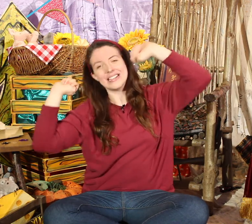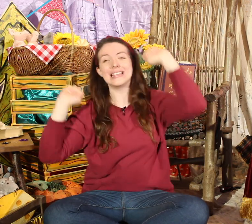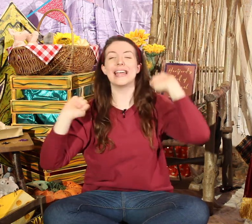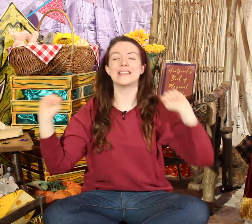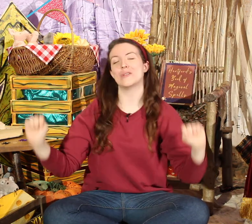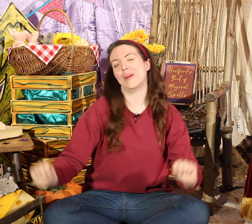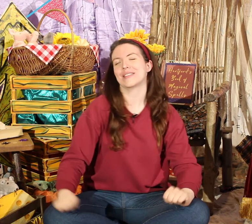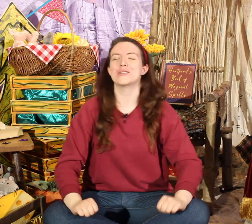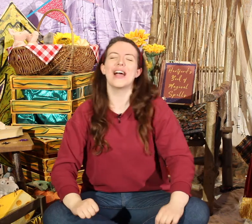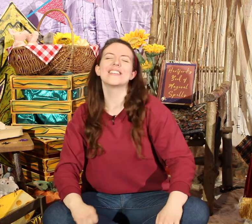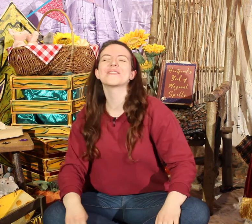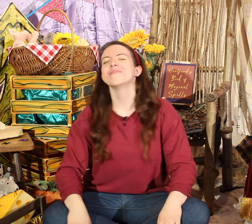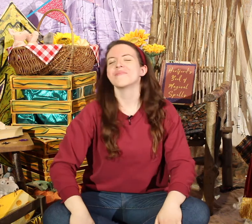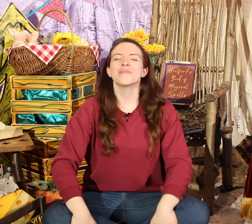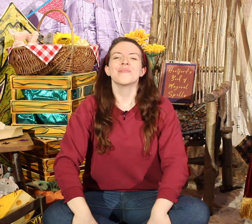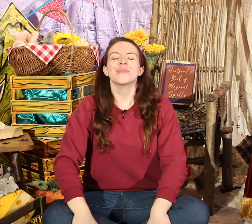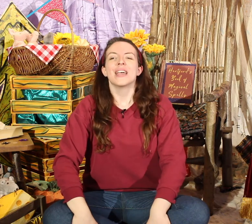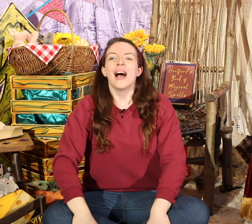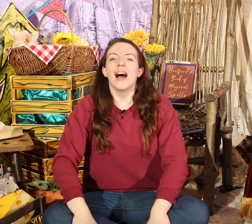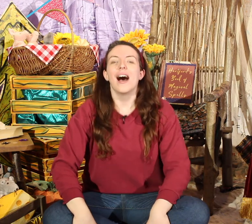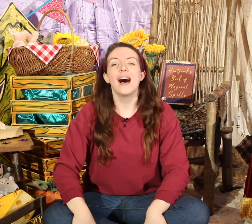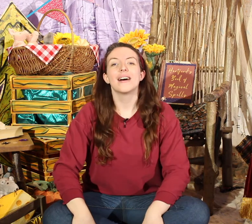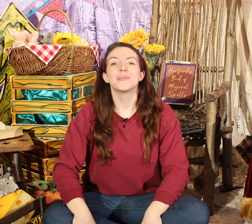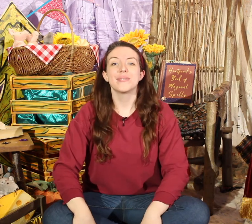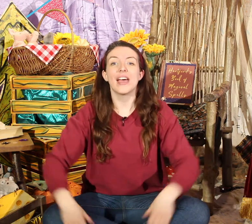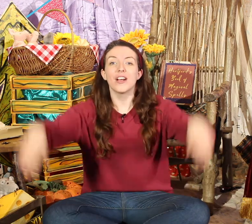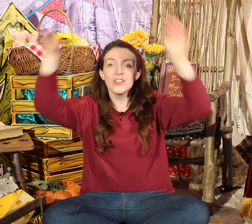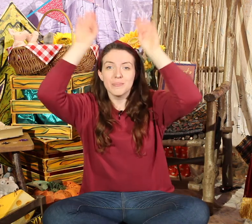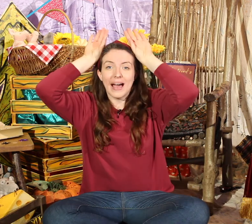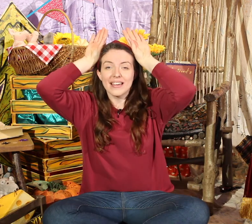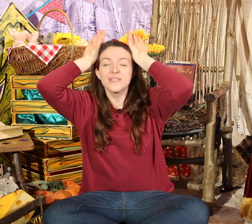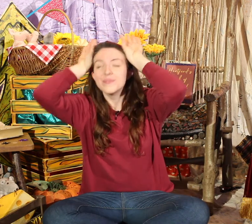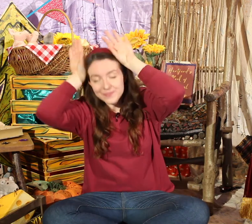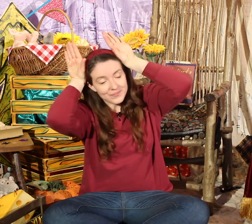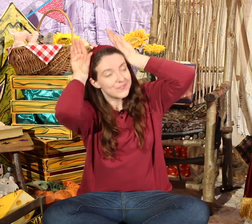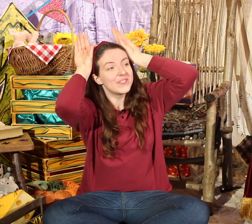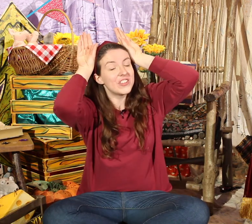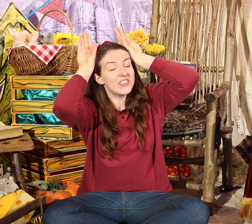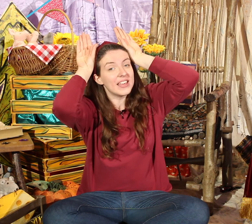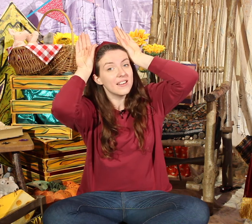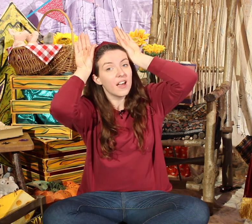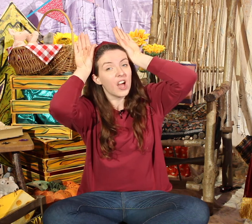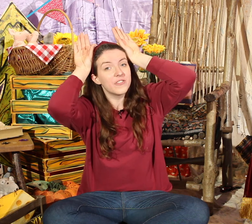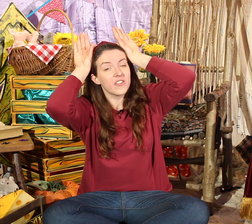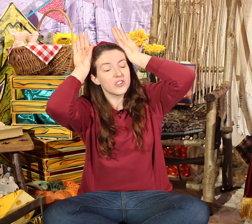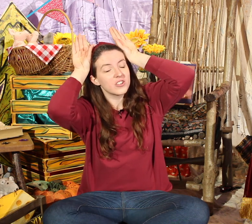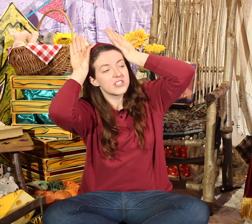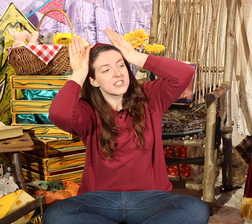Ooh, ooh, ooh. Nice to do a big stretch. Ah, the hare looked back to see how far the tortoise had got.